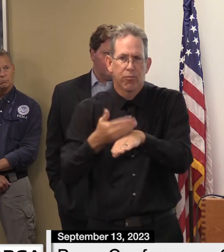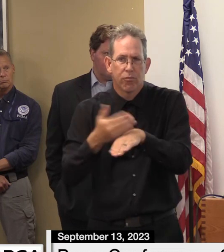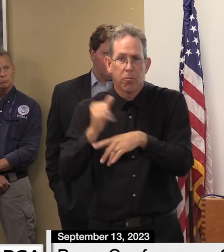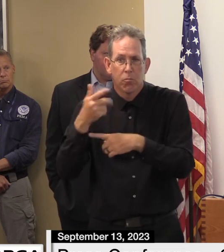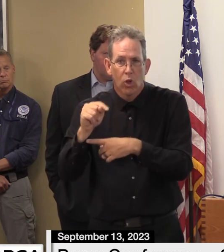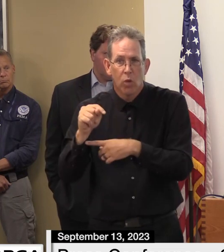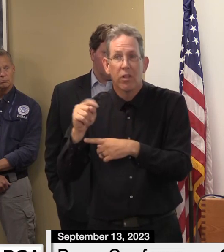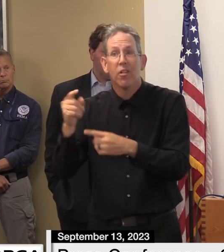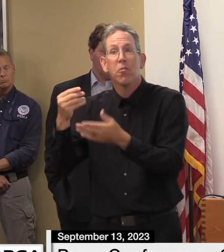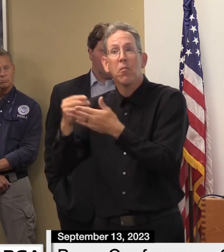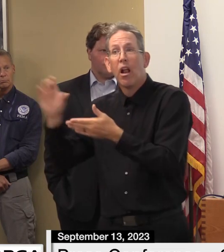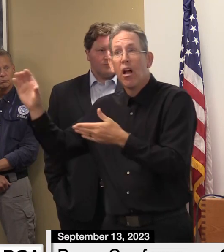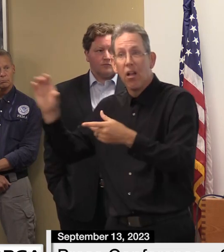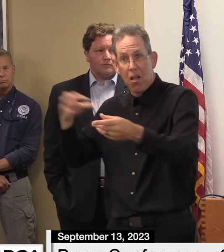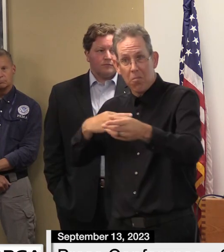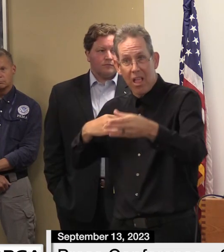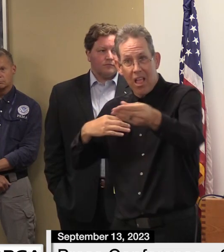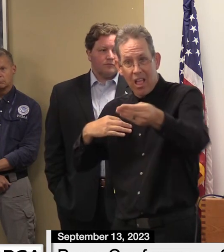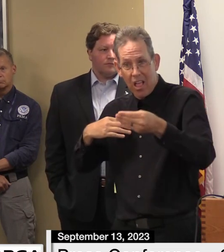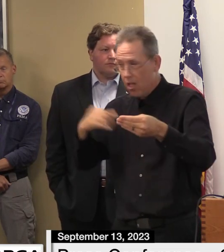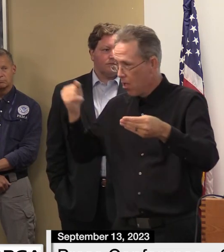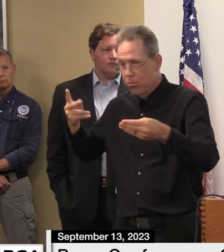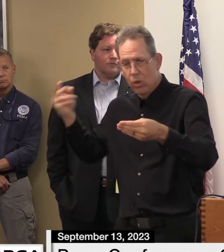rolling basis, and there's still funds available.